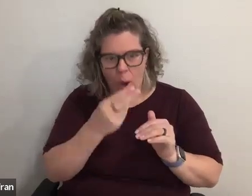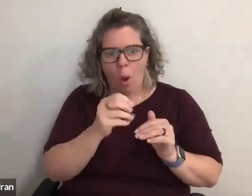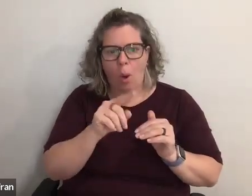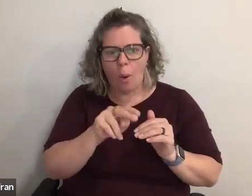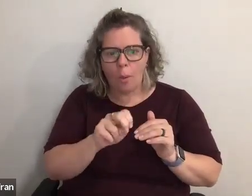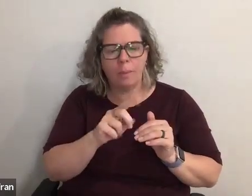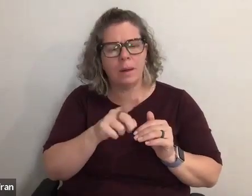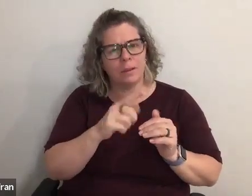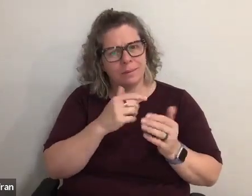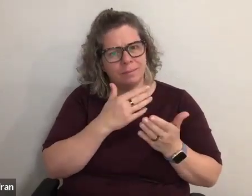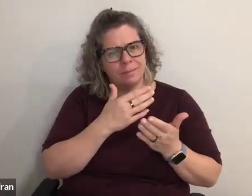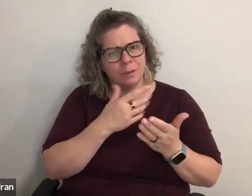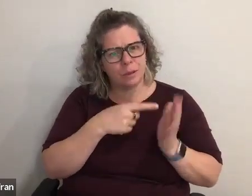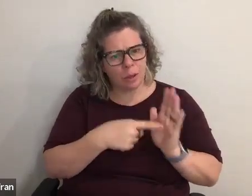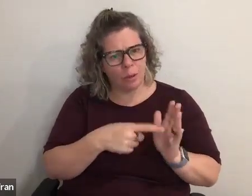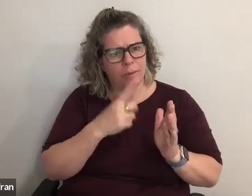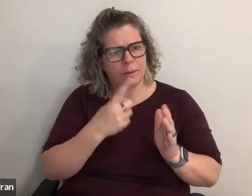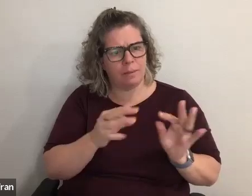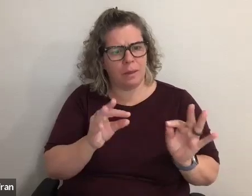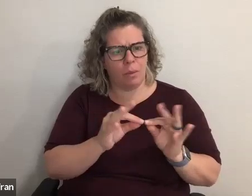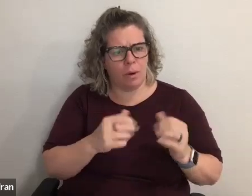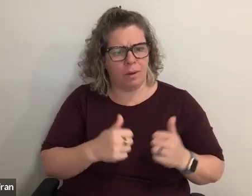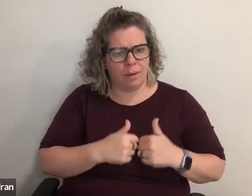there's something worth living for, that there's something